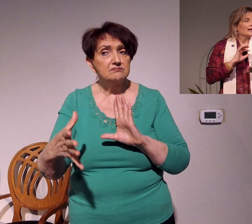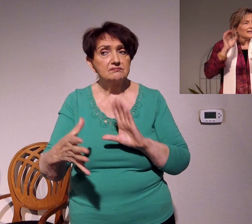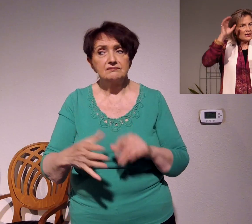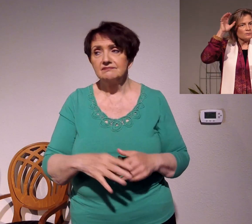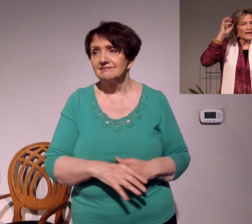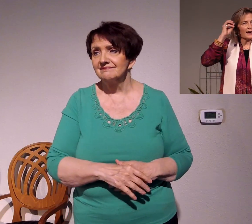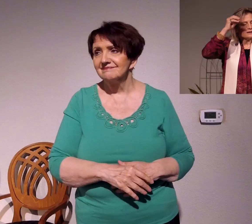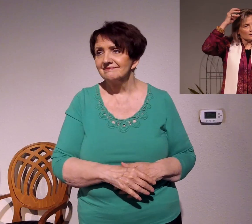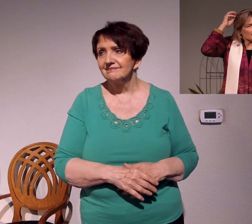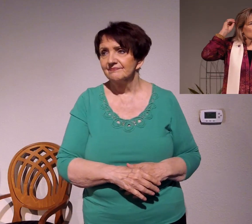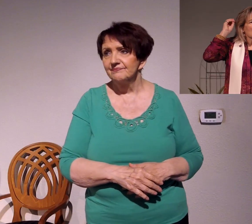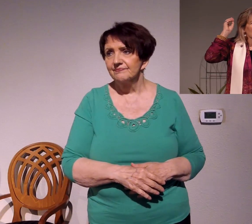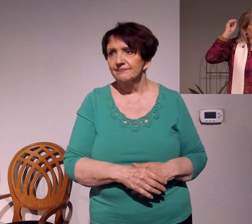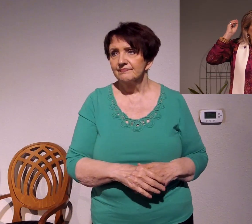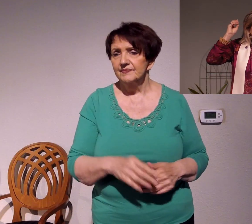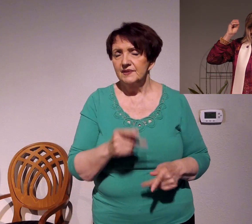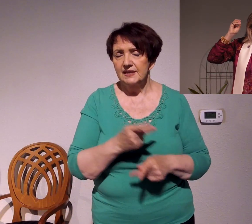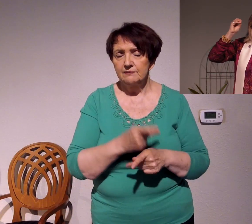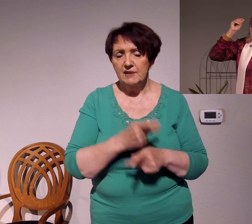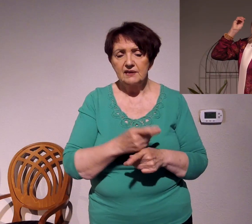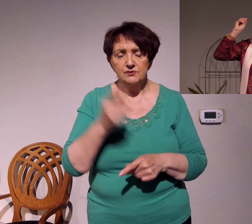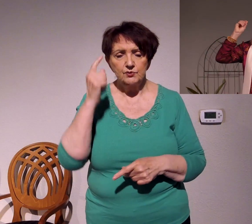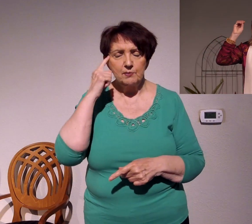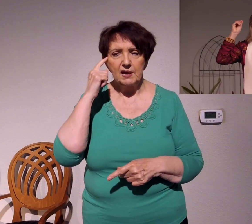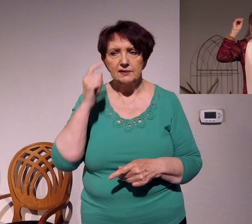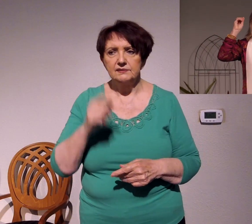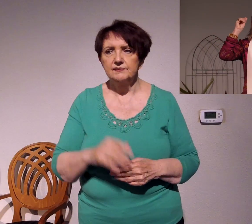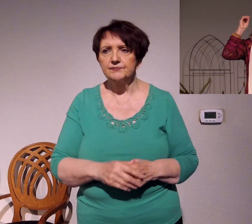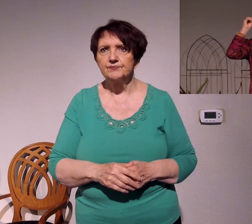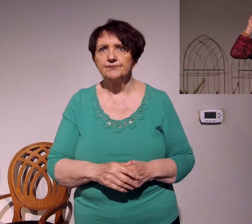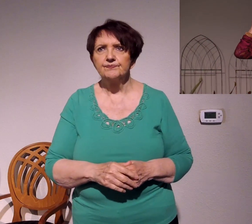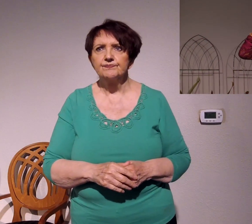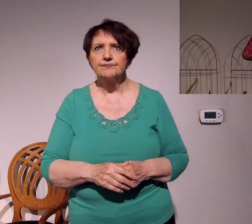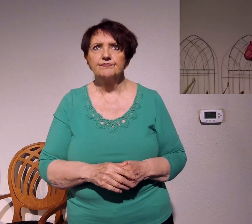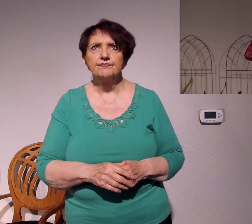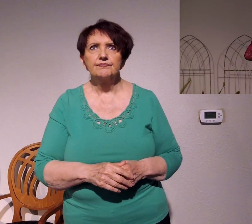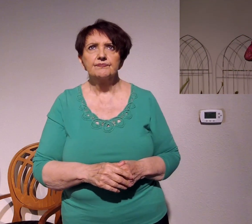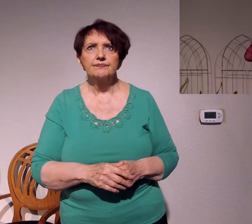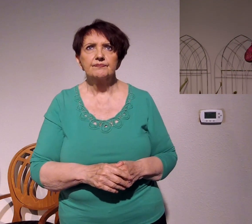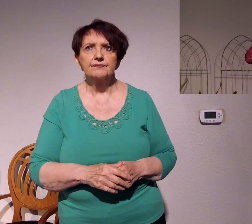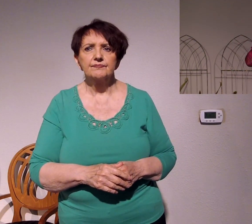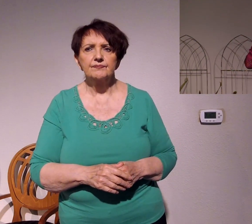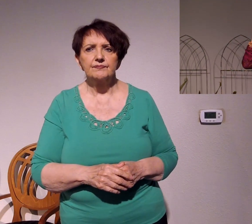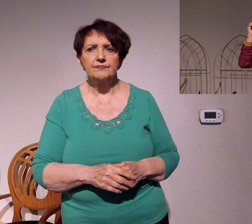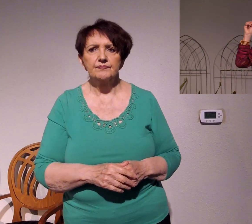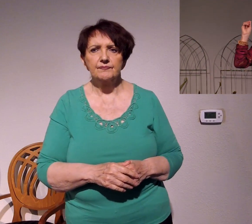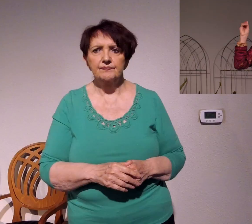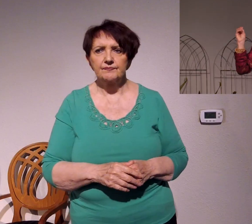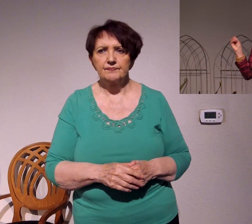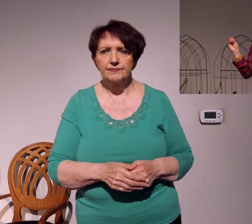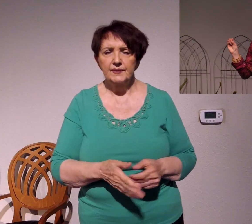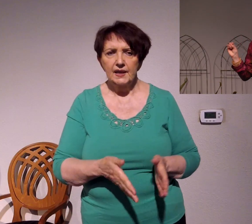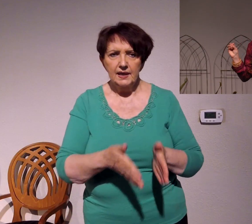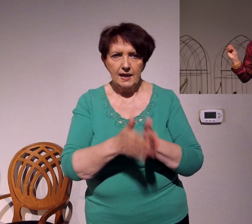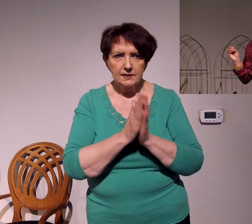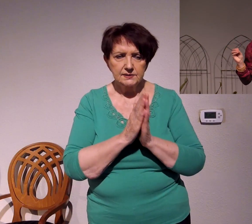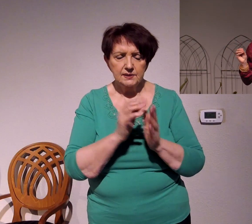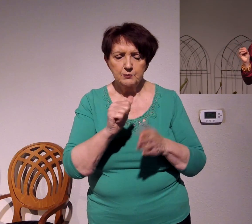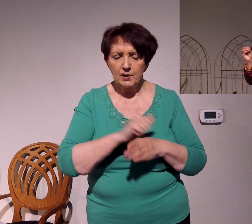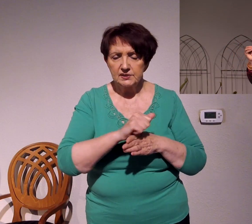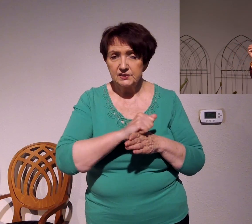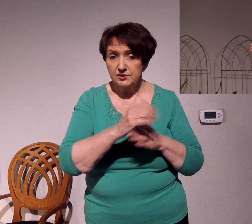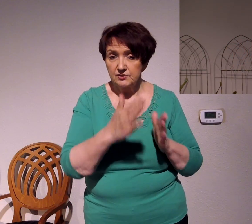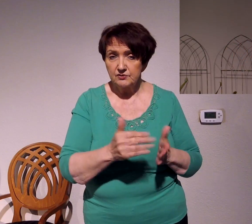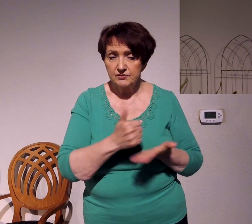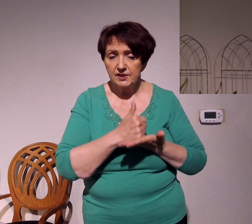So, keep that in mind so you can be with that later and ask a practitioner to help